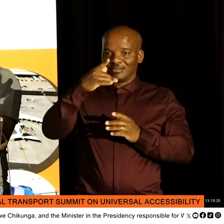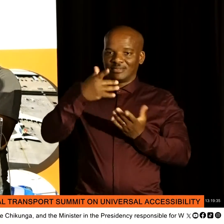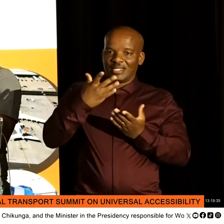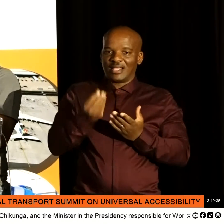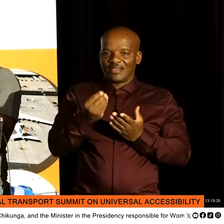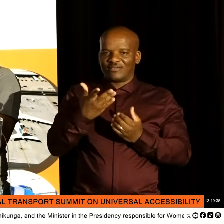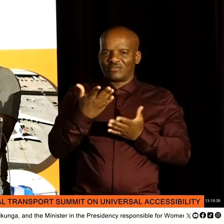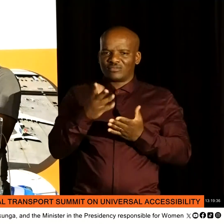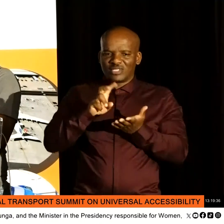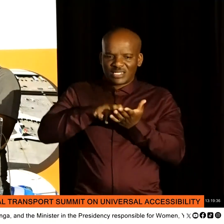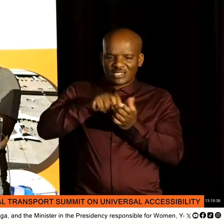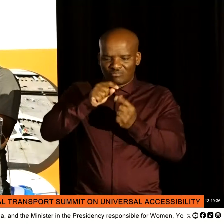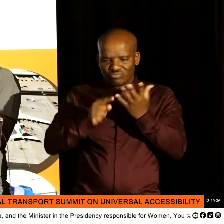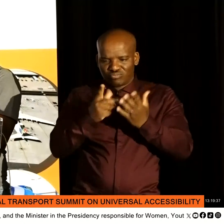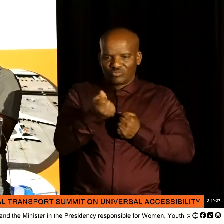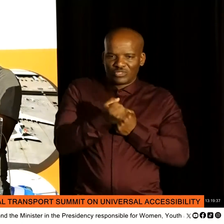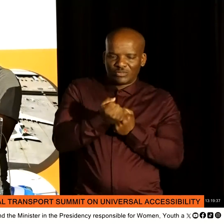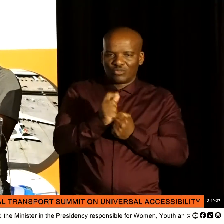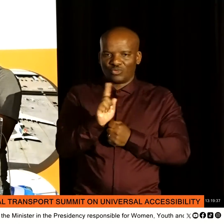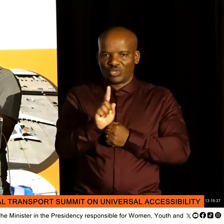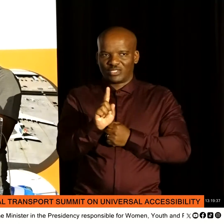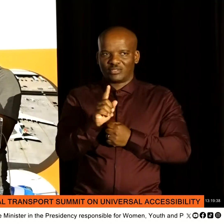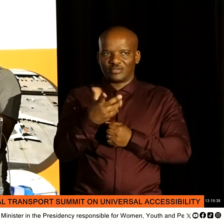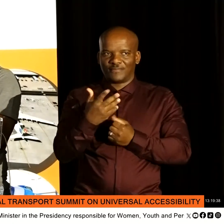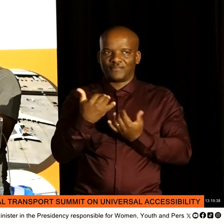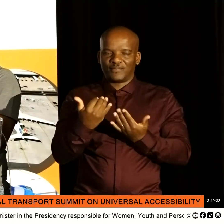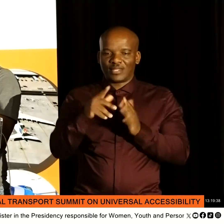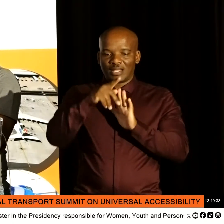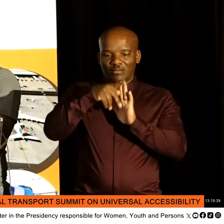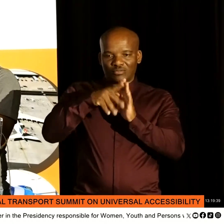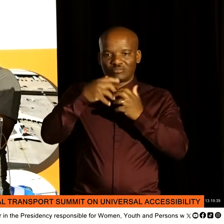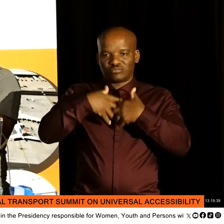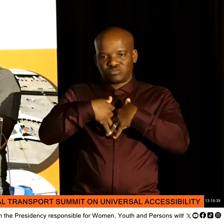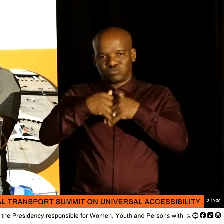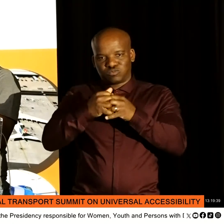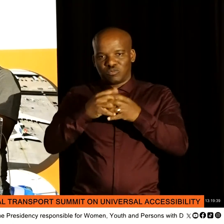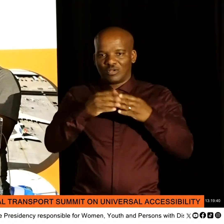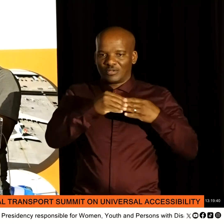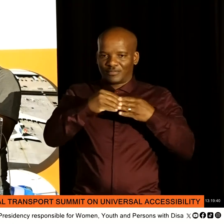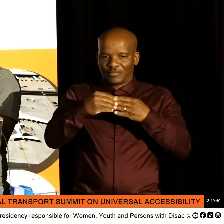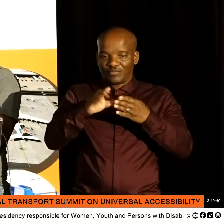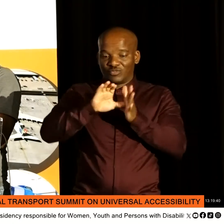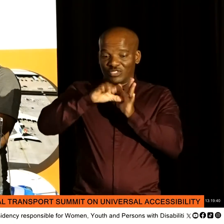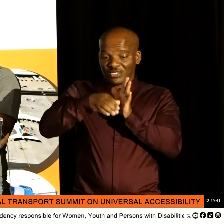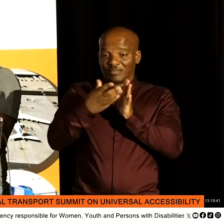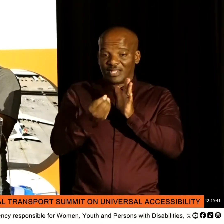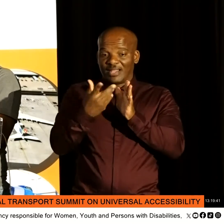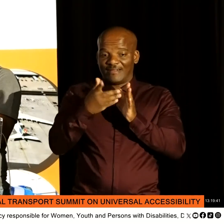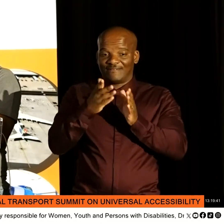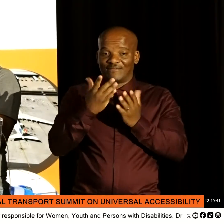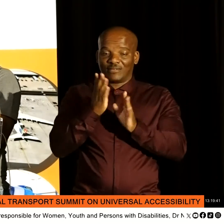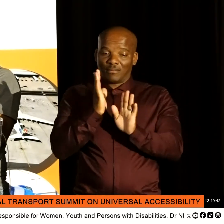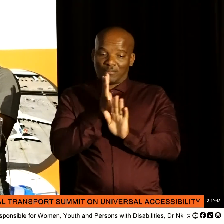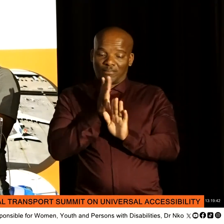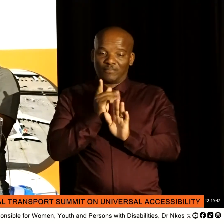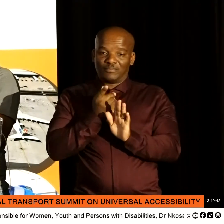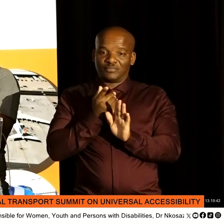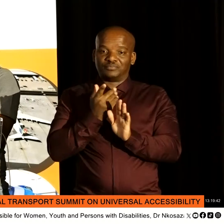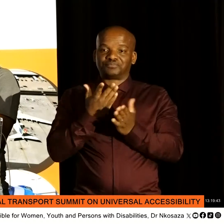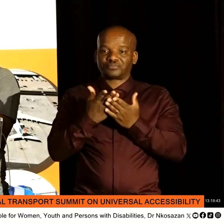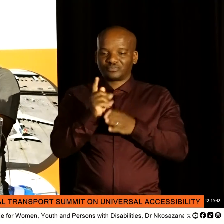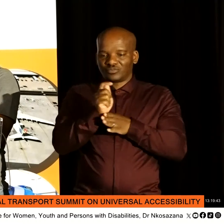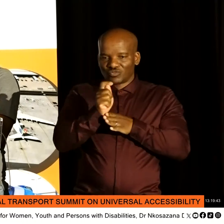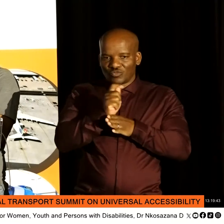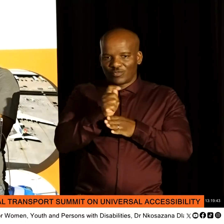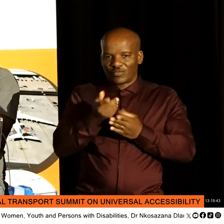are. I highly recommend the creation of policy guidelines for persons with hidden disabilities and the training thereof, and that